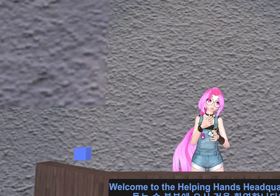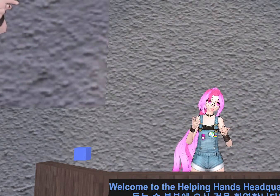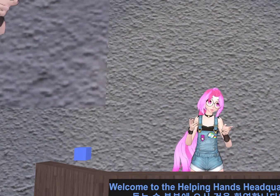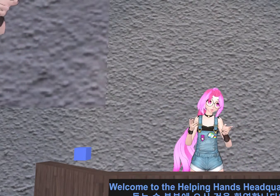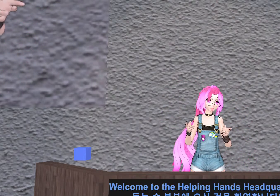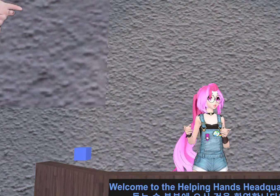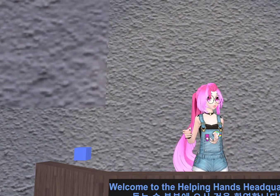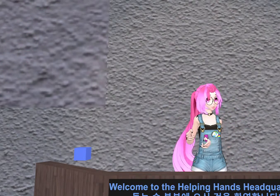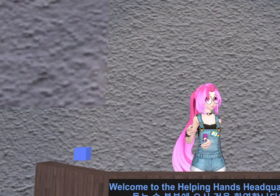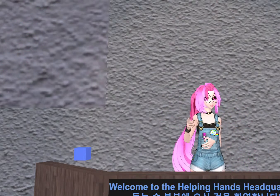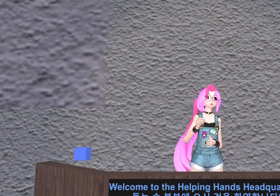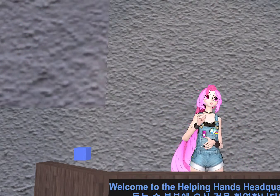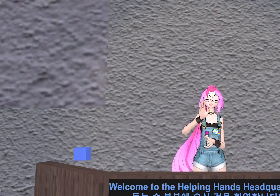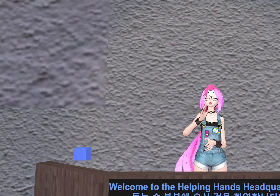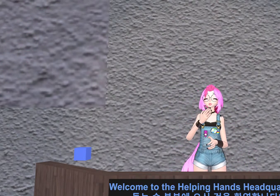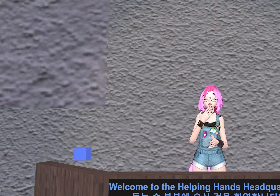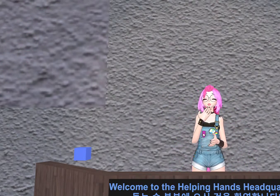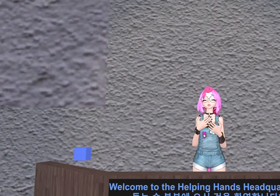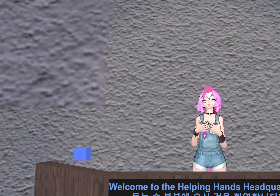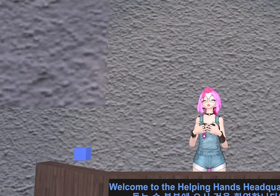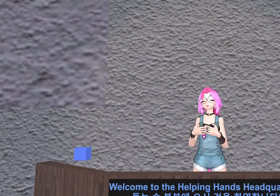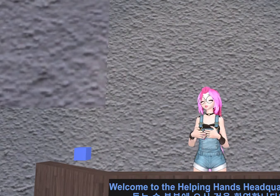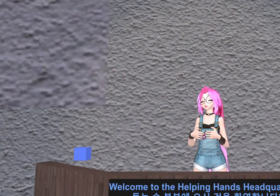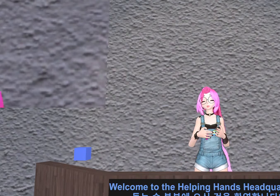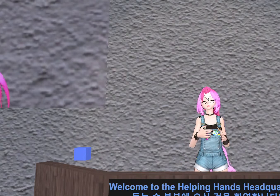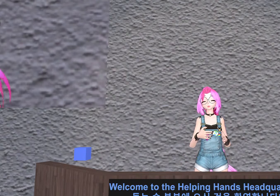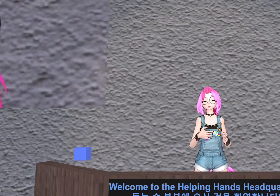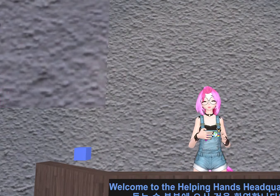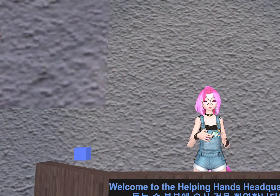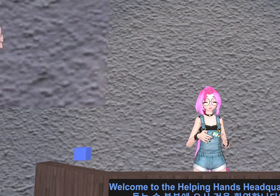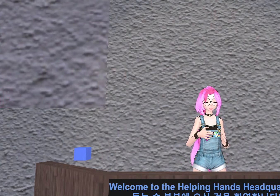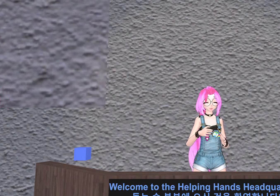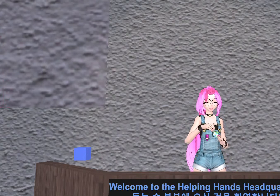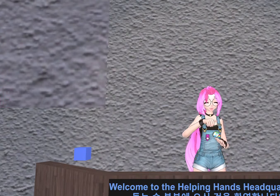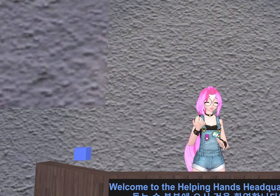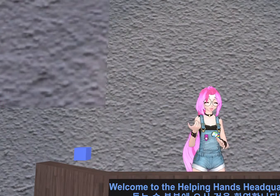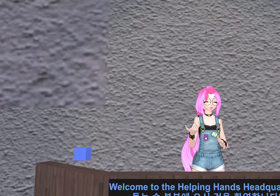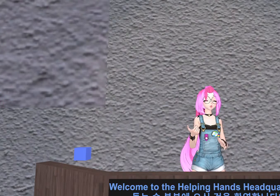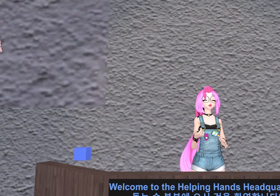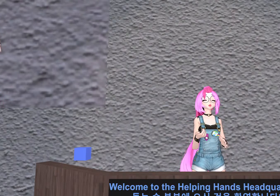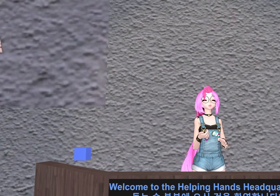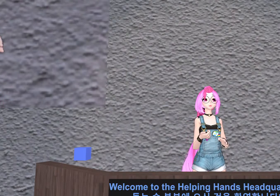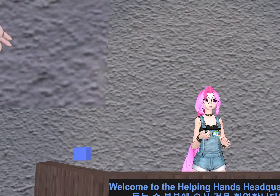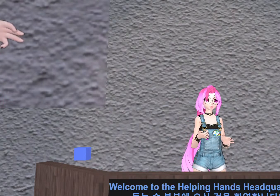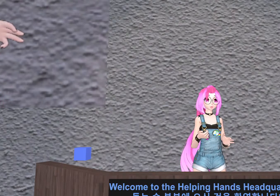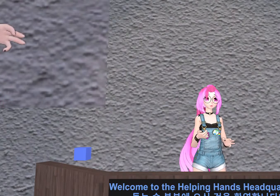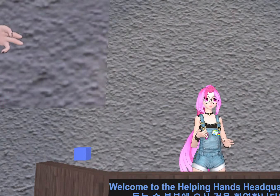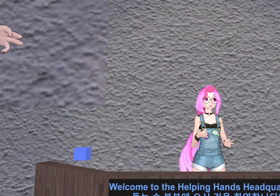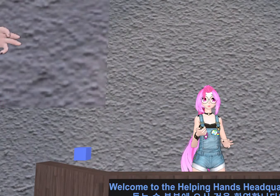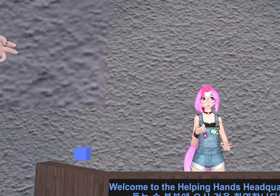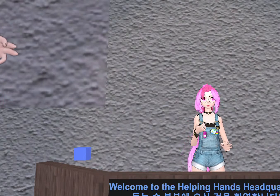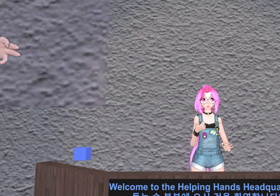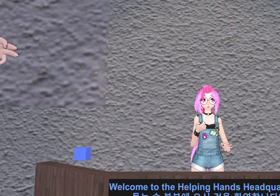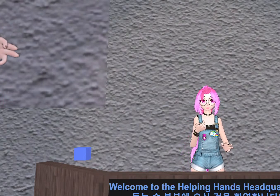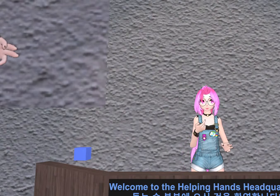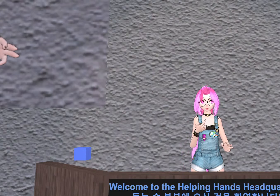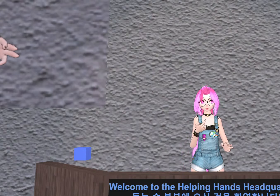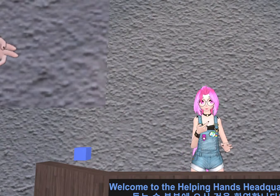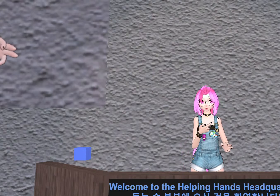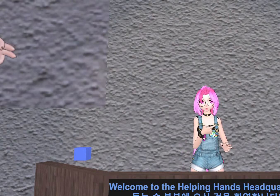It's Fearless Kool-Aid. Okay, good. Let's see, who else?